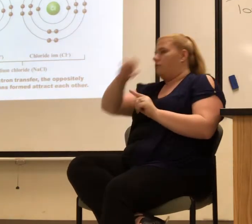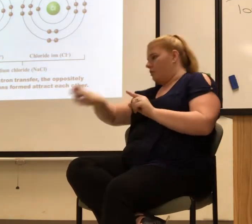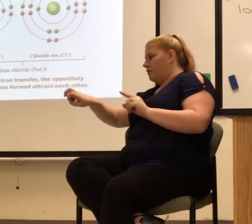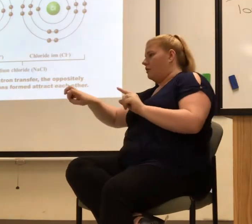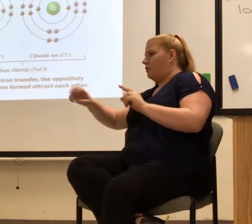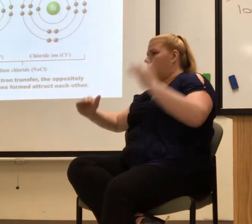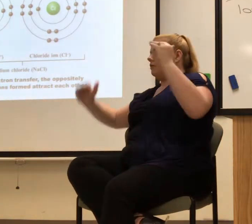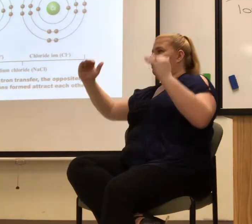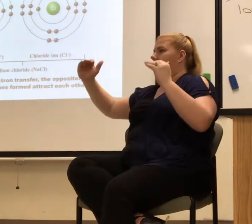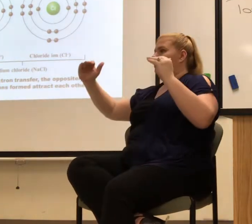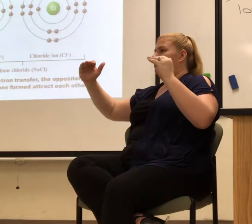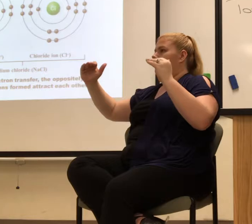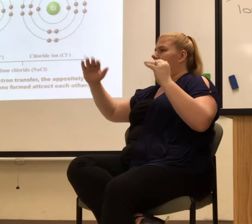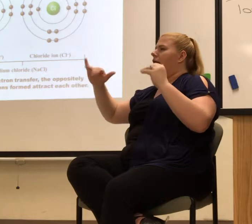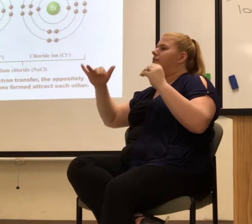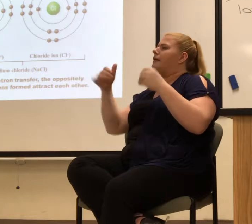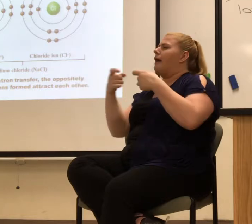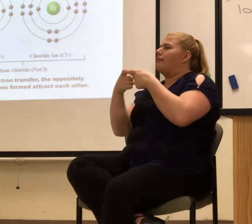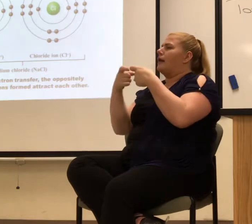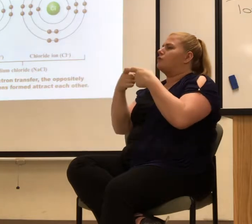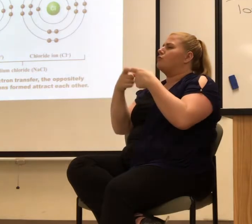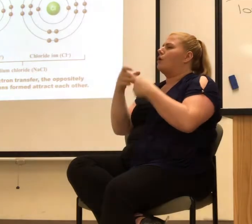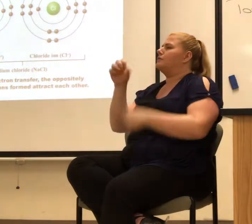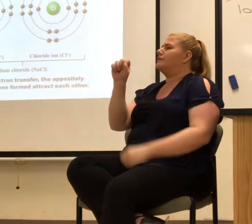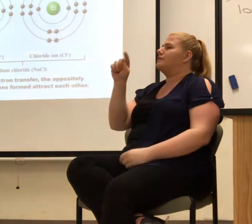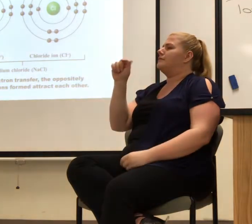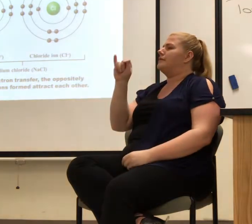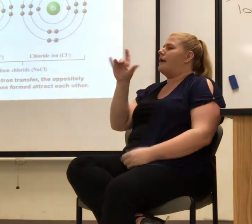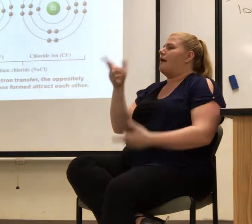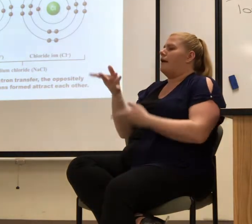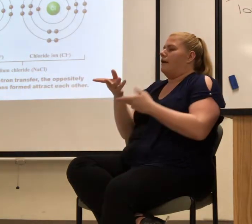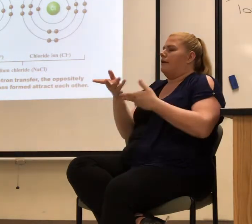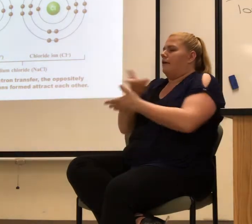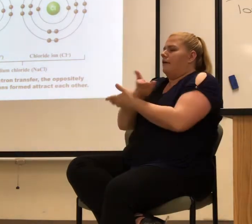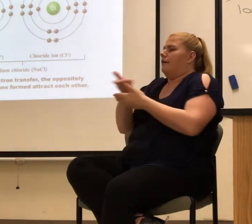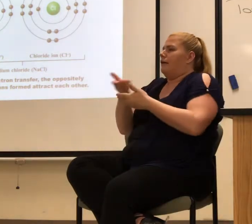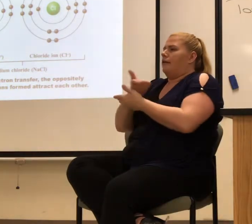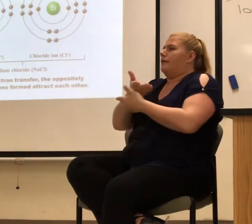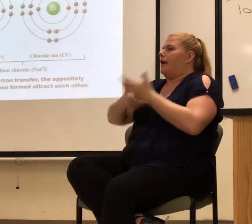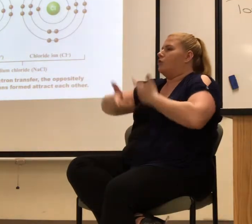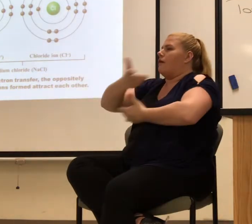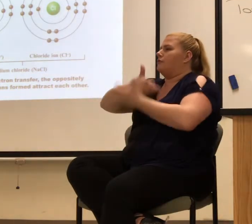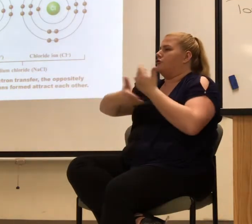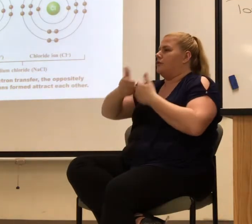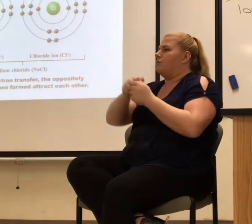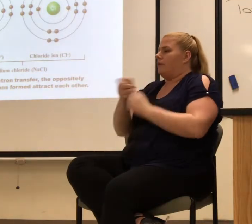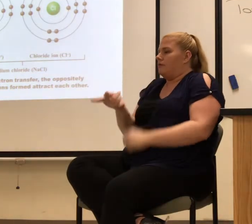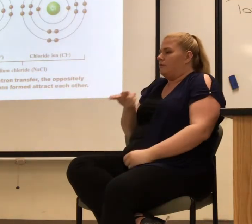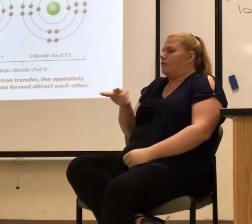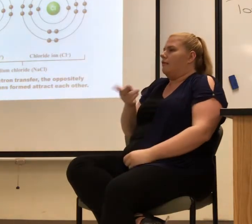an electrostatic interaction between the ions that form. Okay.